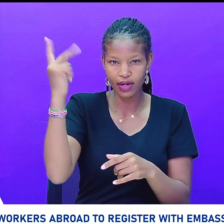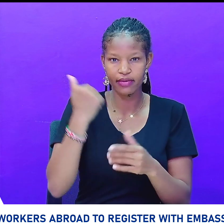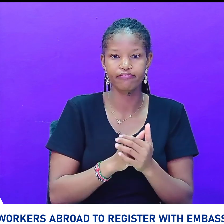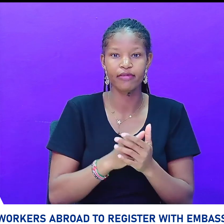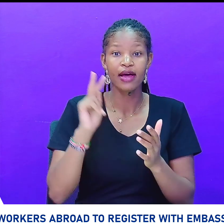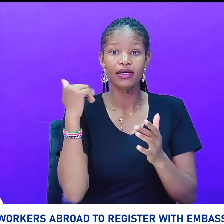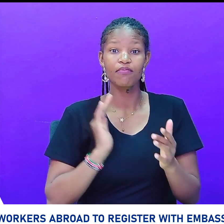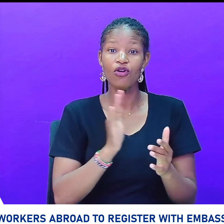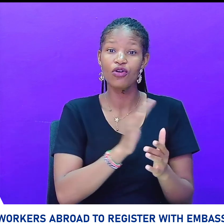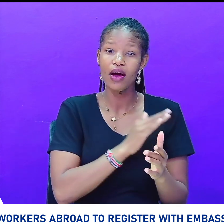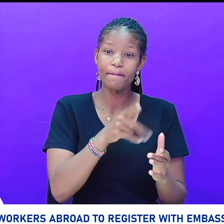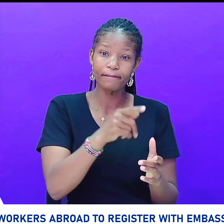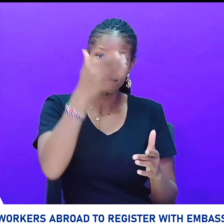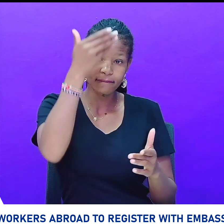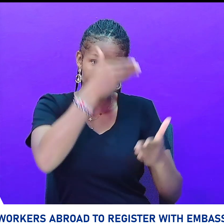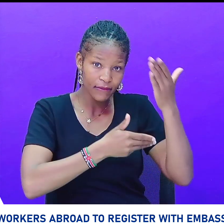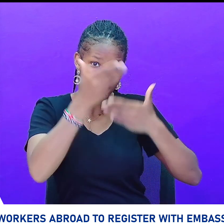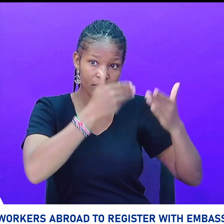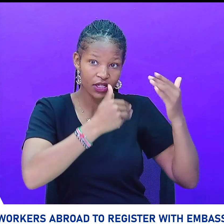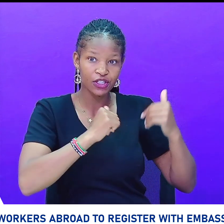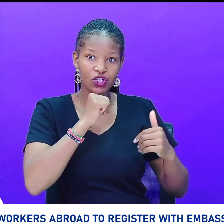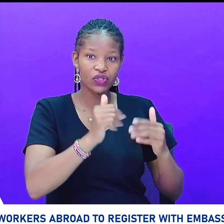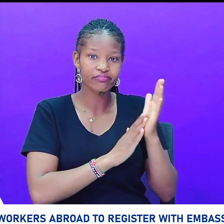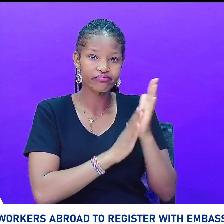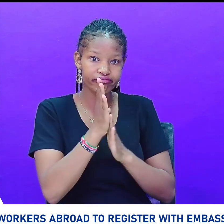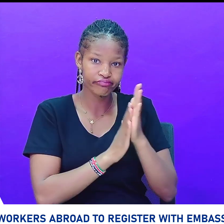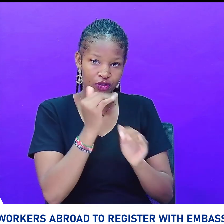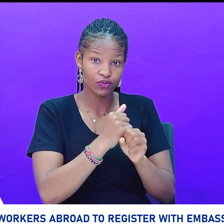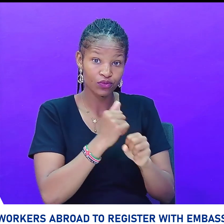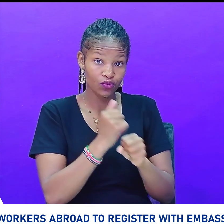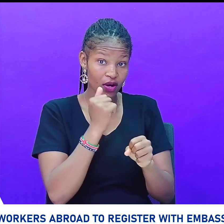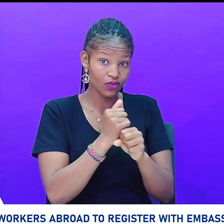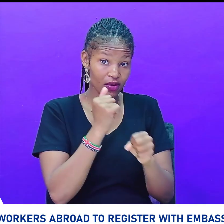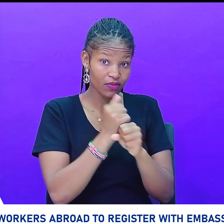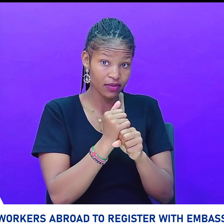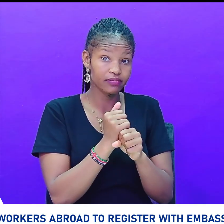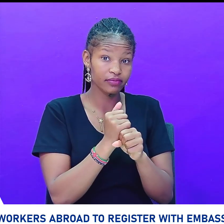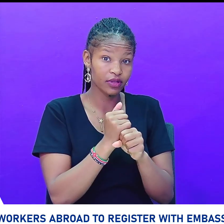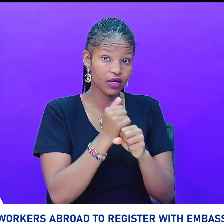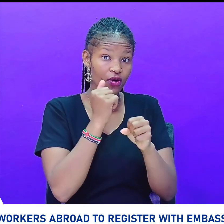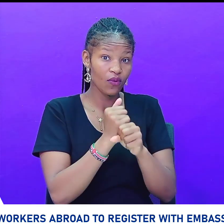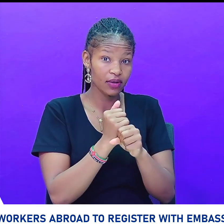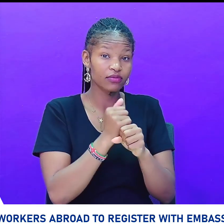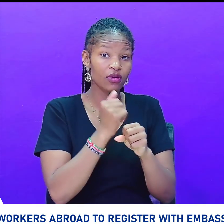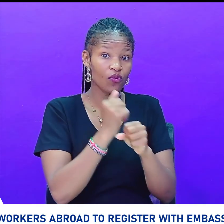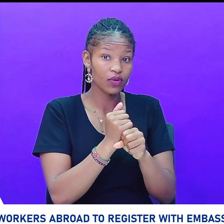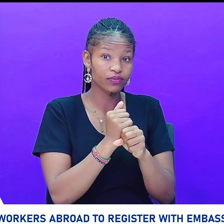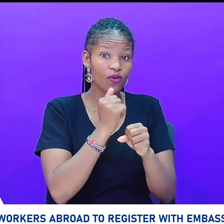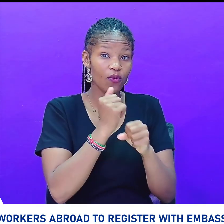abroad facing mistreatment, work permit cancellation, deportations, and other challenges.